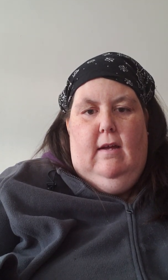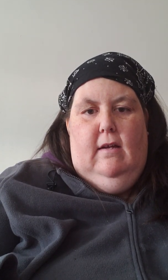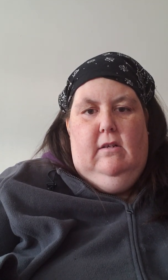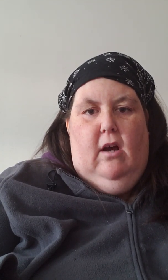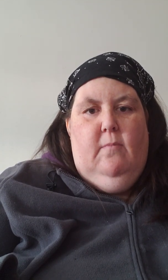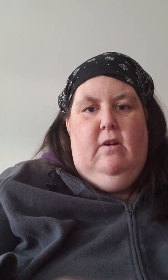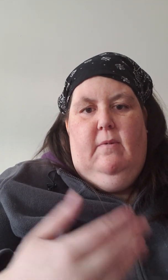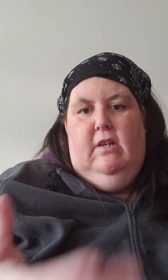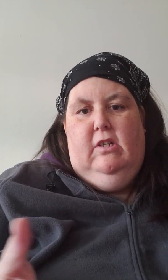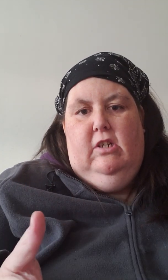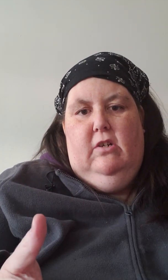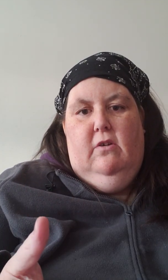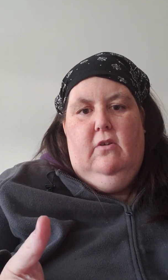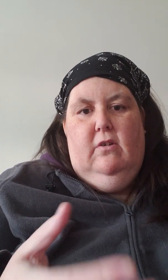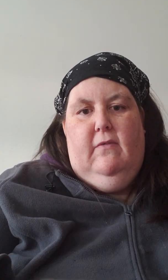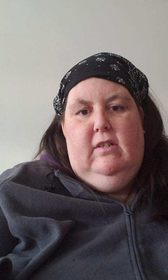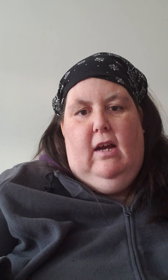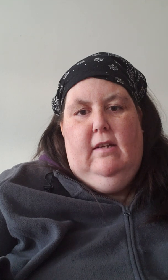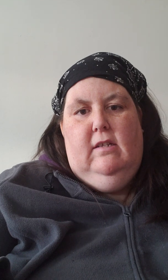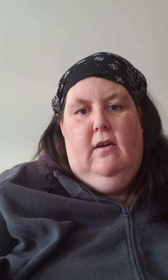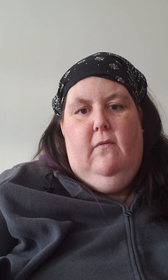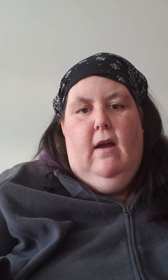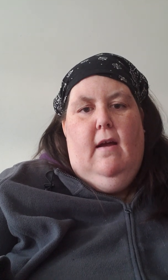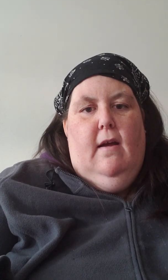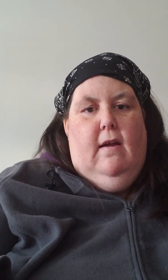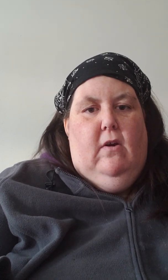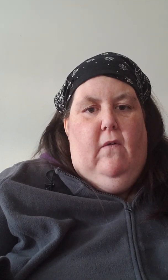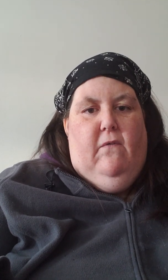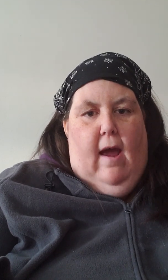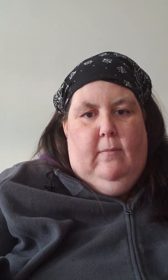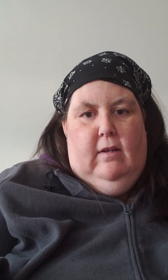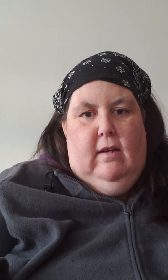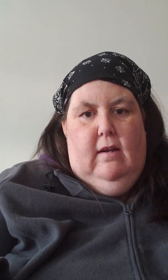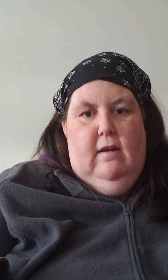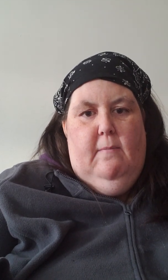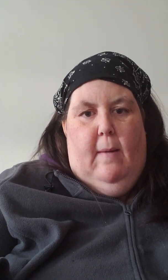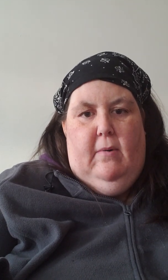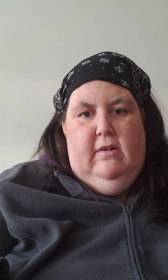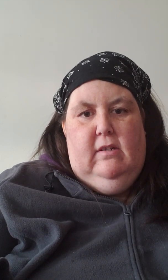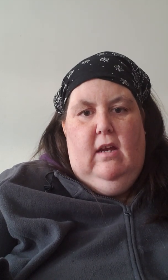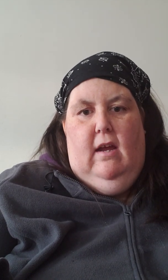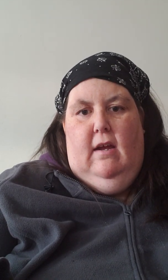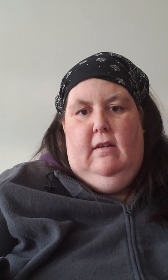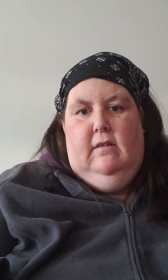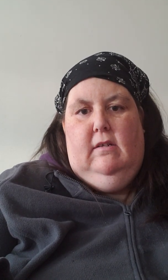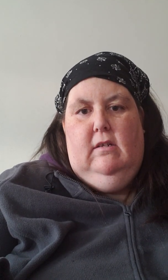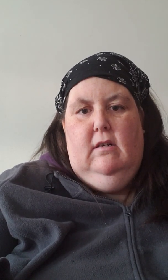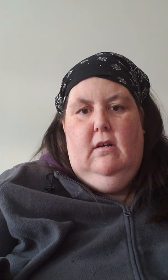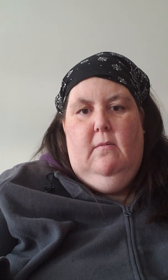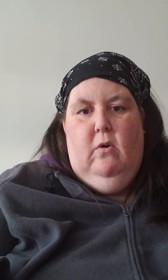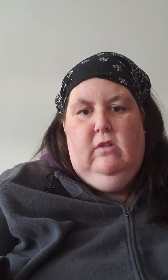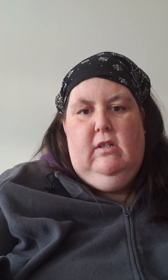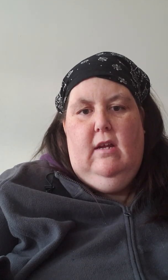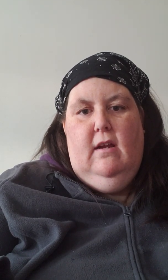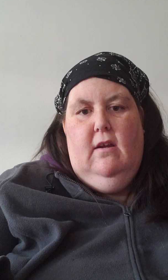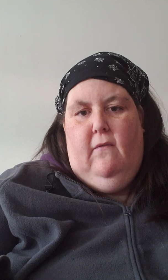And I'm going to be teaching you, different signs of, family members. And mostly your